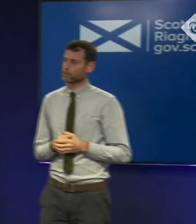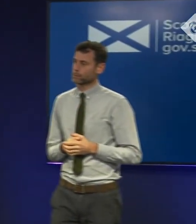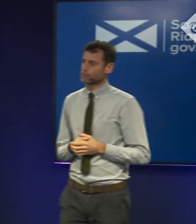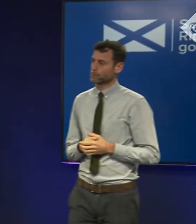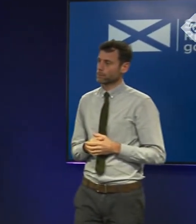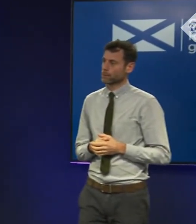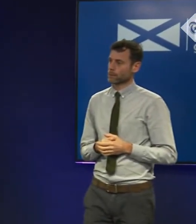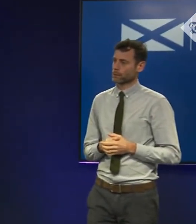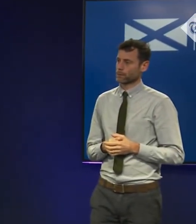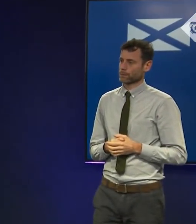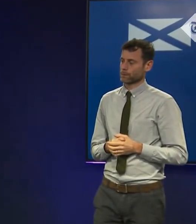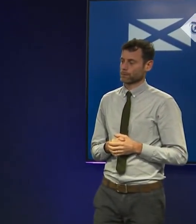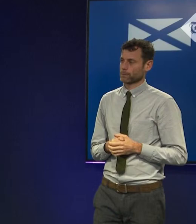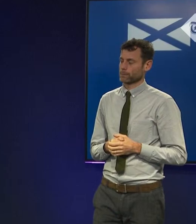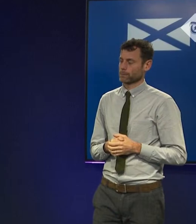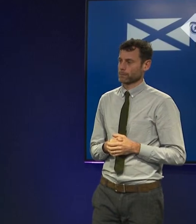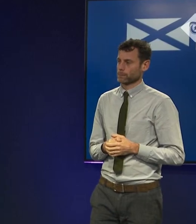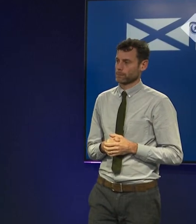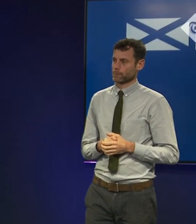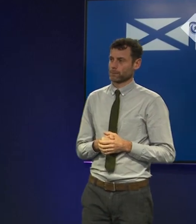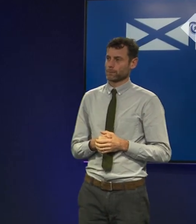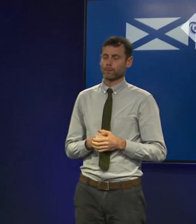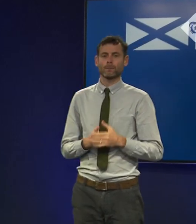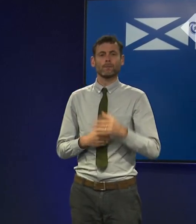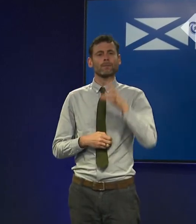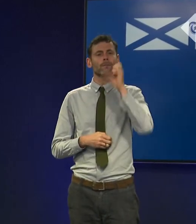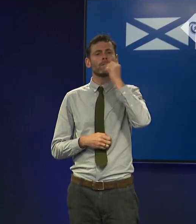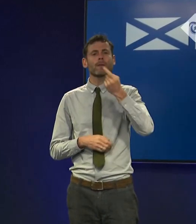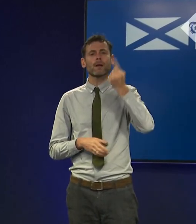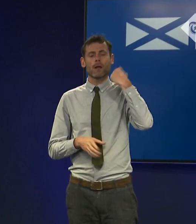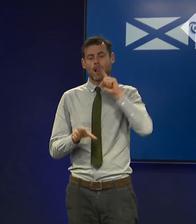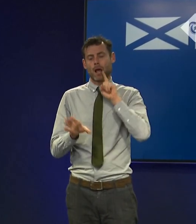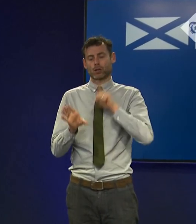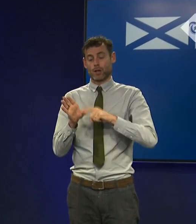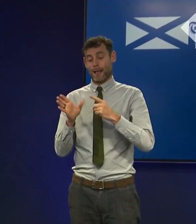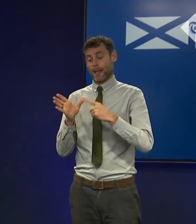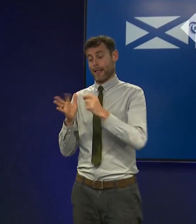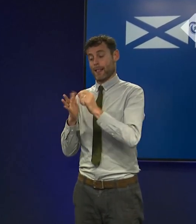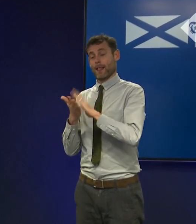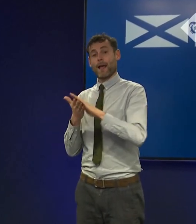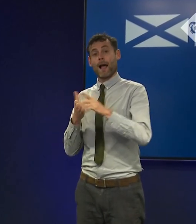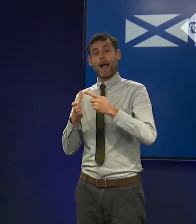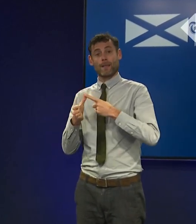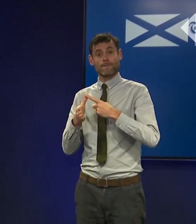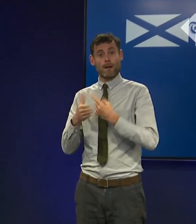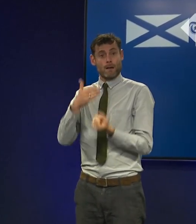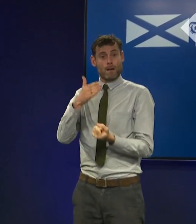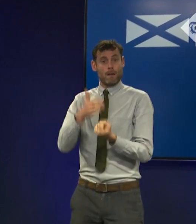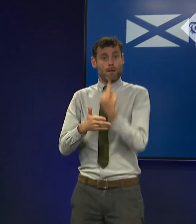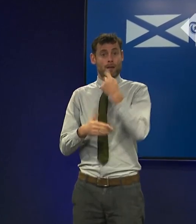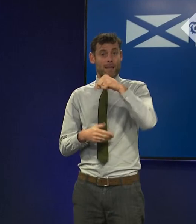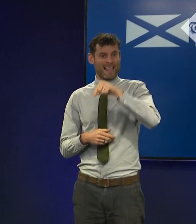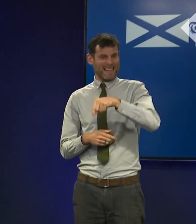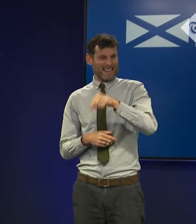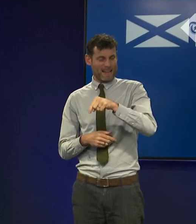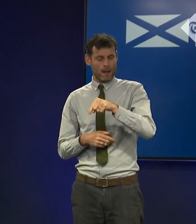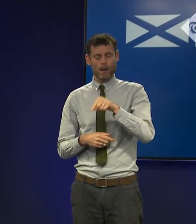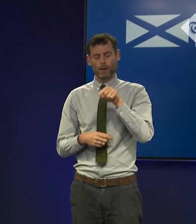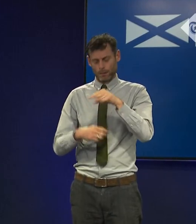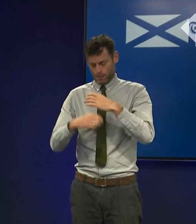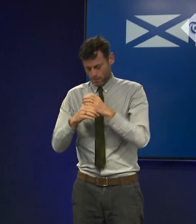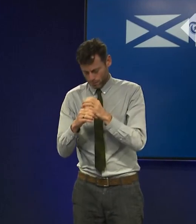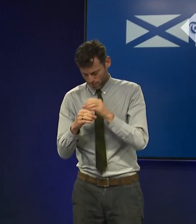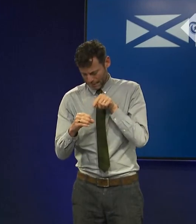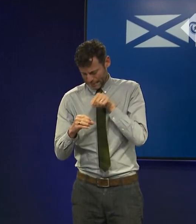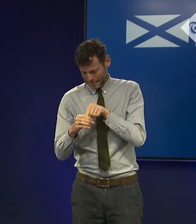if you cast your mind back to this time last year when Alpha variant was beginning to emerge in this country, one of the peculiar quirks of that